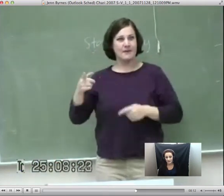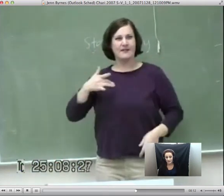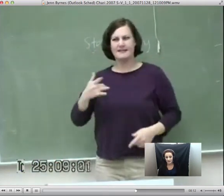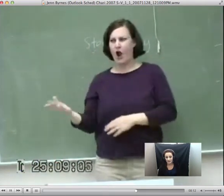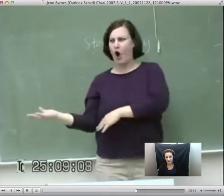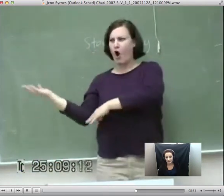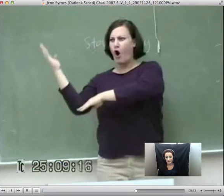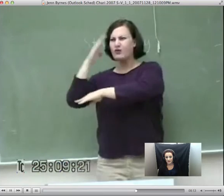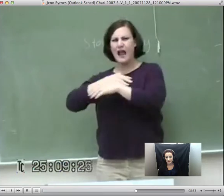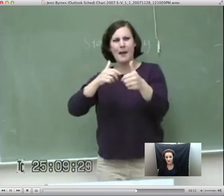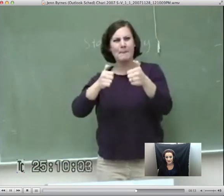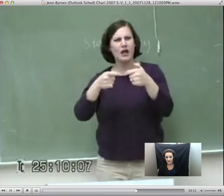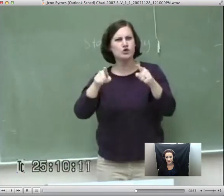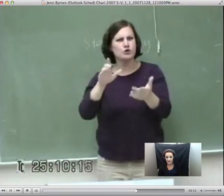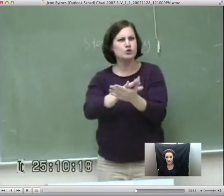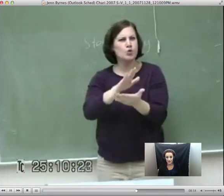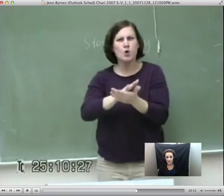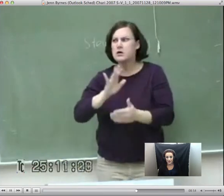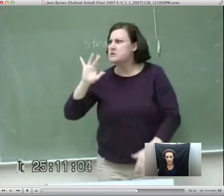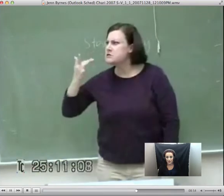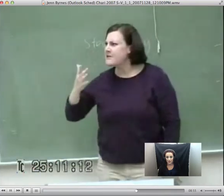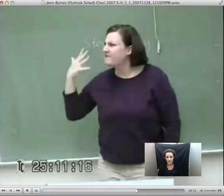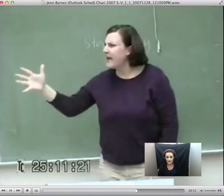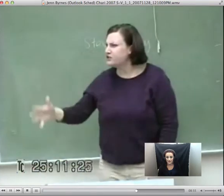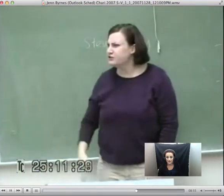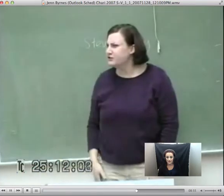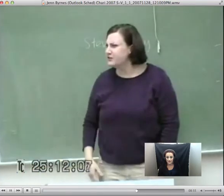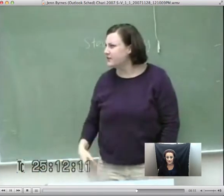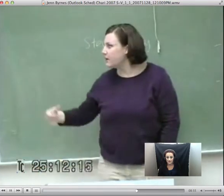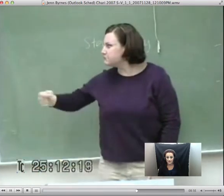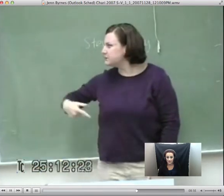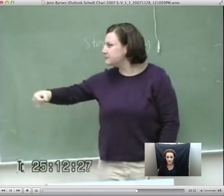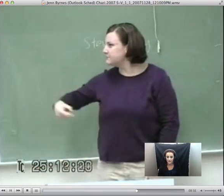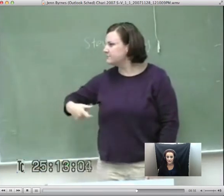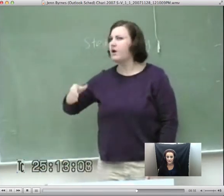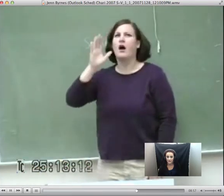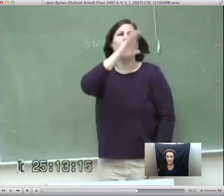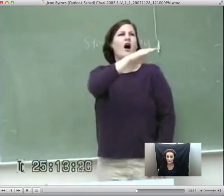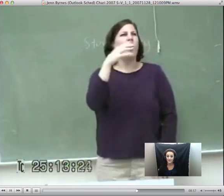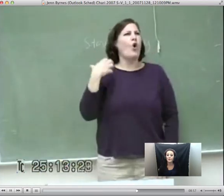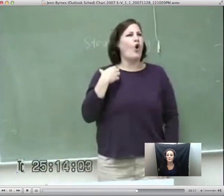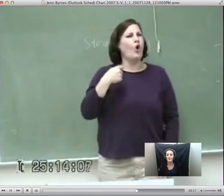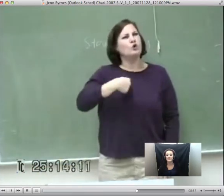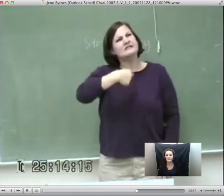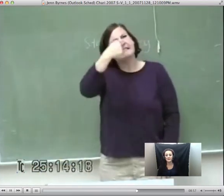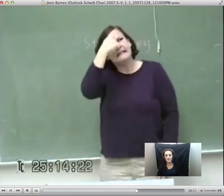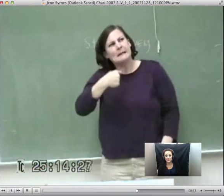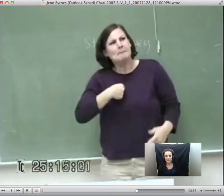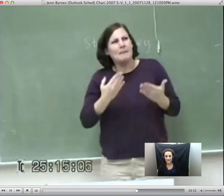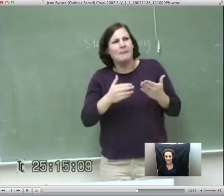my boss, I felt like I was always on my phone. My phone was always ringing.